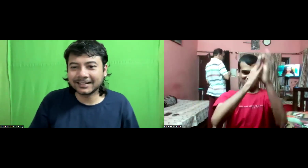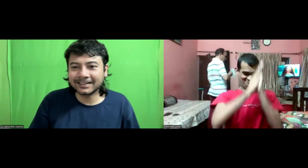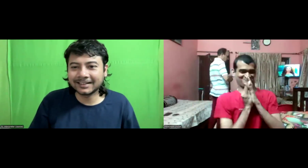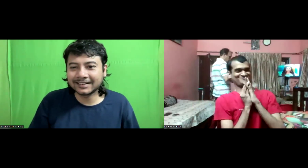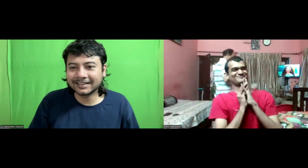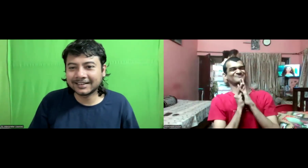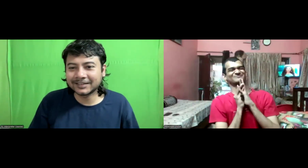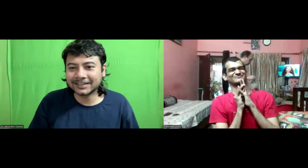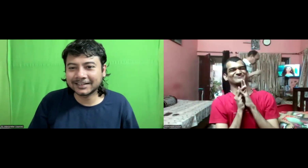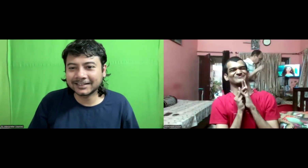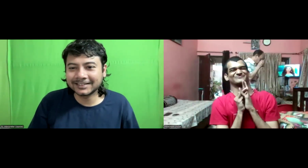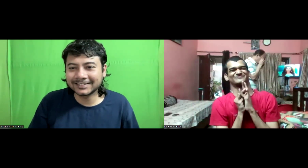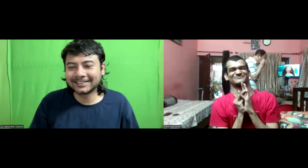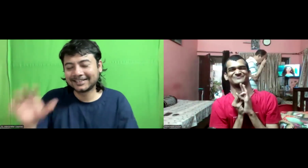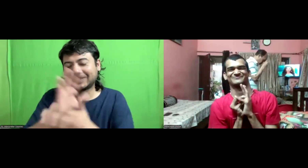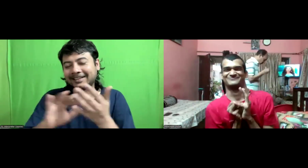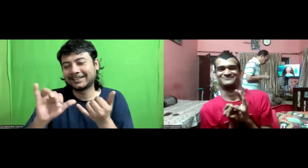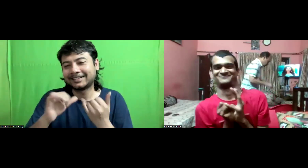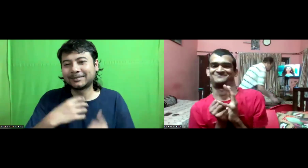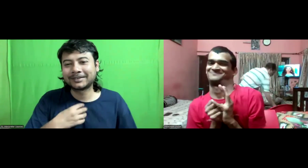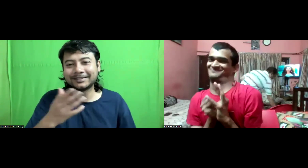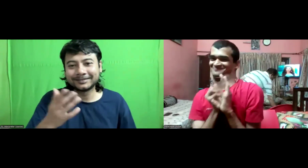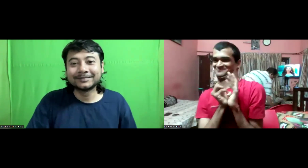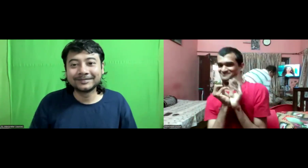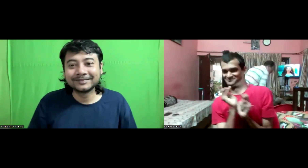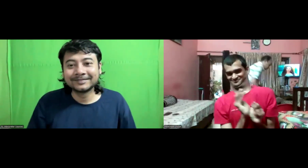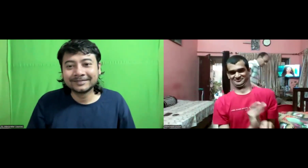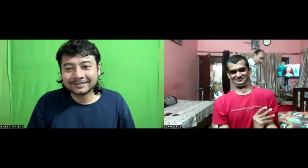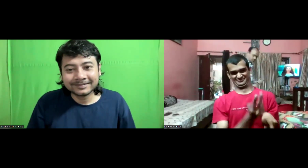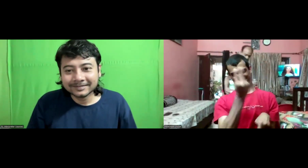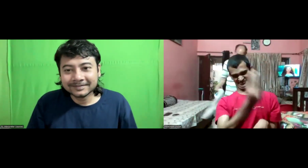Hare Krishna, Hare namaskar. Krishna Prakhar.